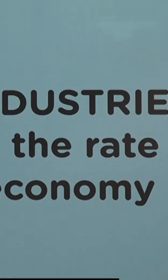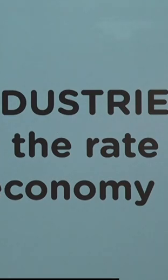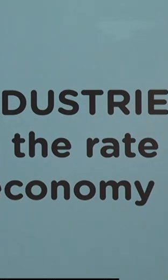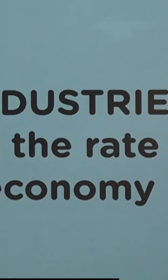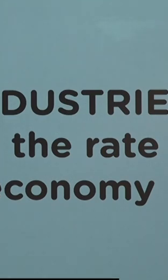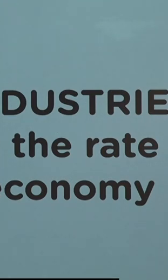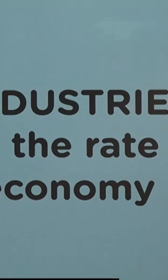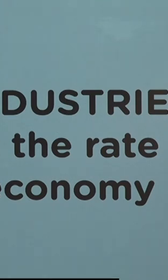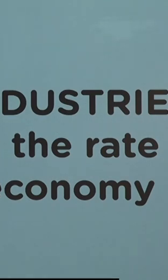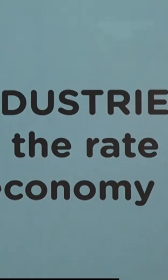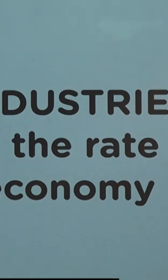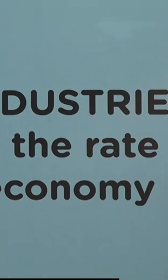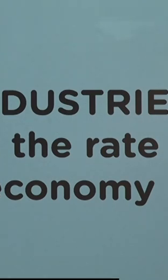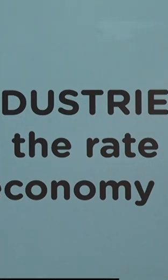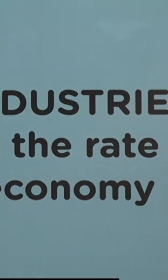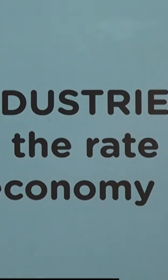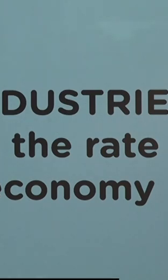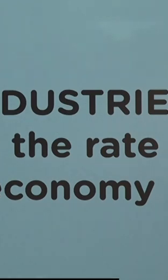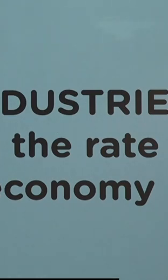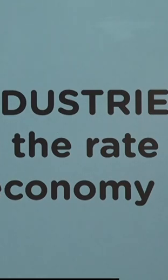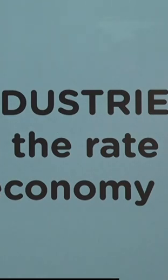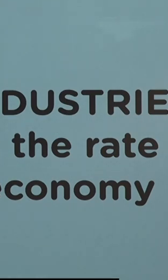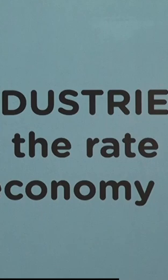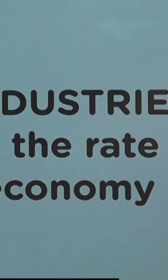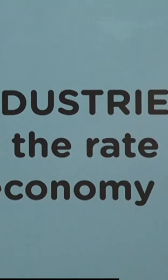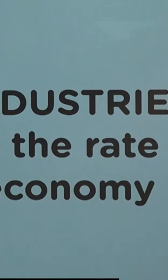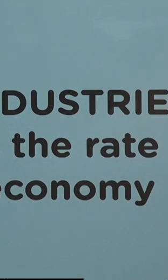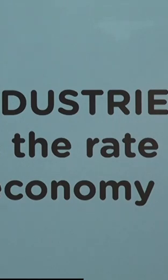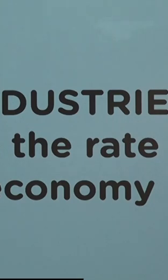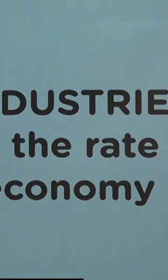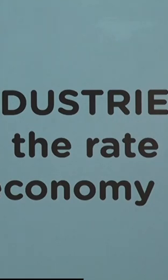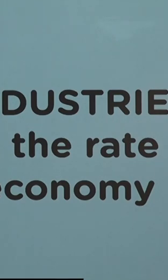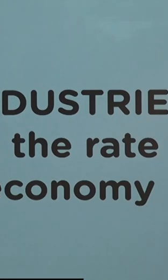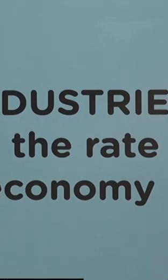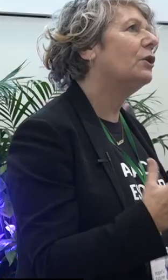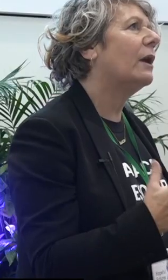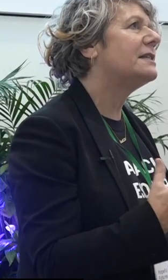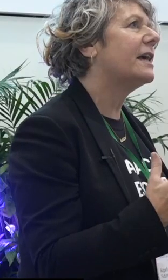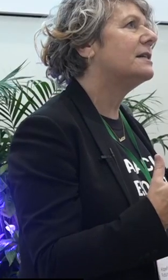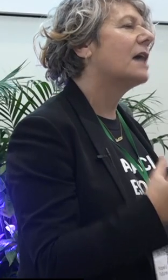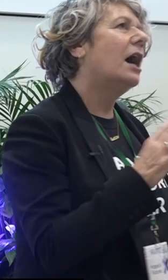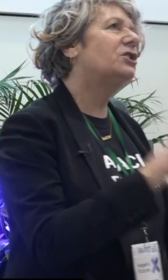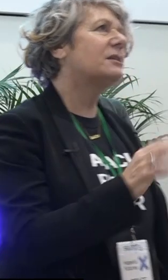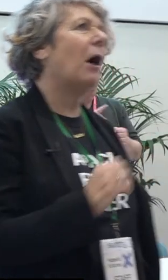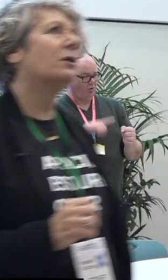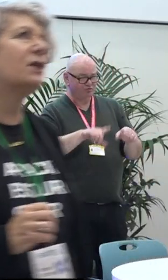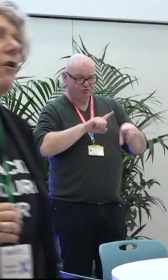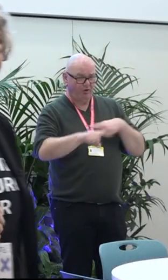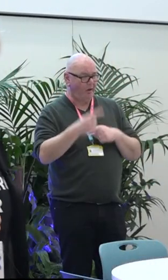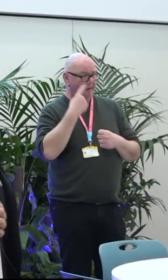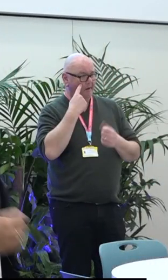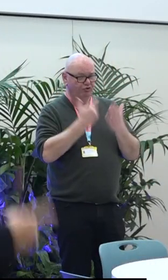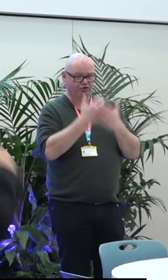creative industries, of which these fantastic technology companies and people trying out new ideas are just part